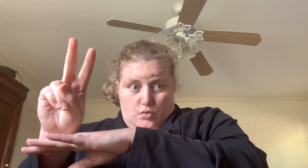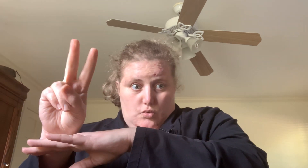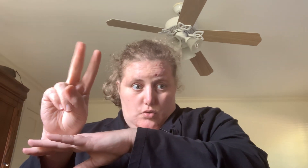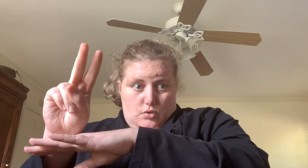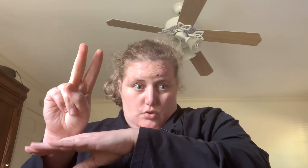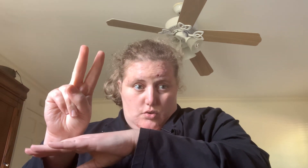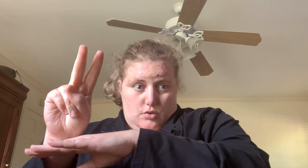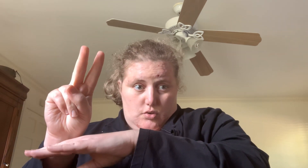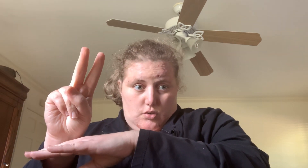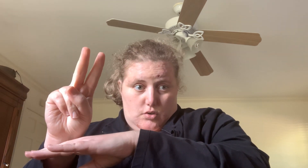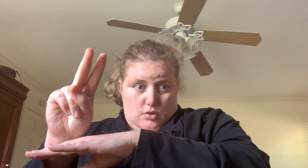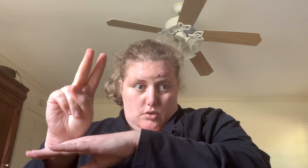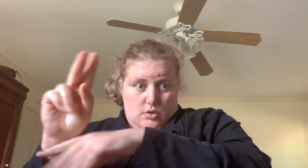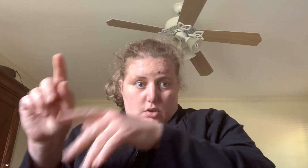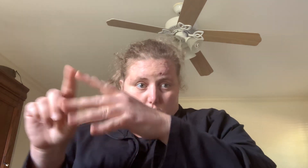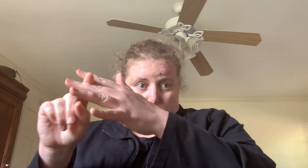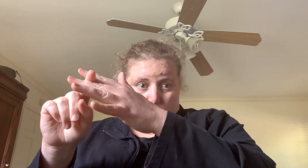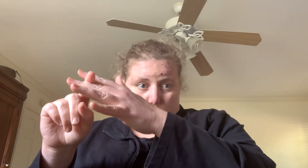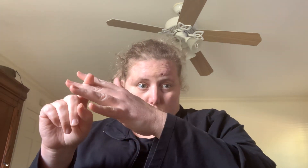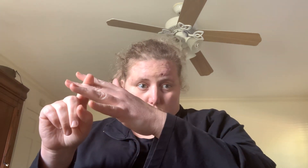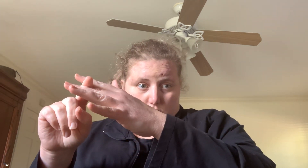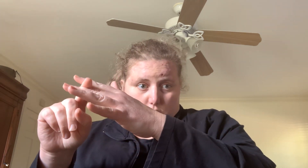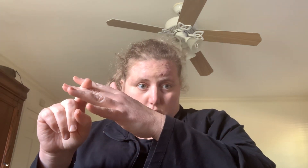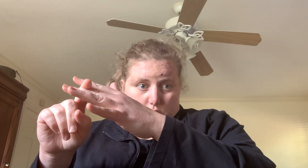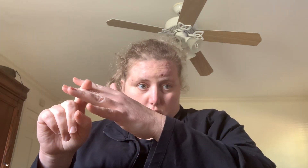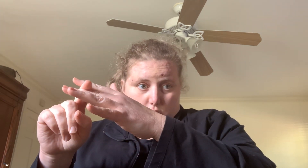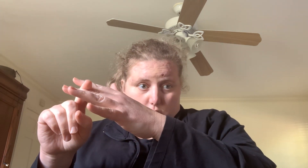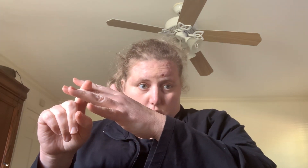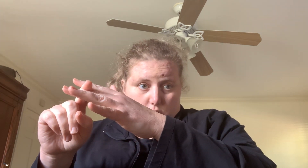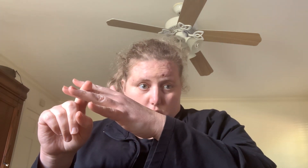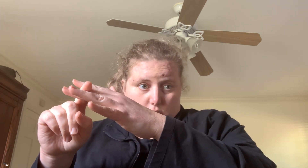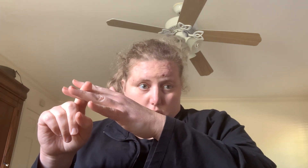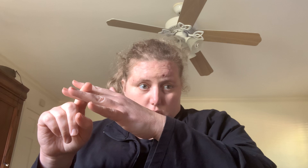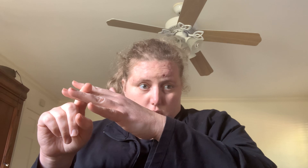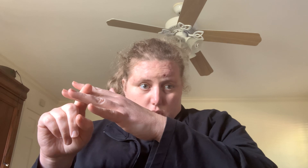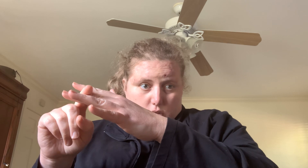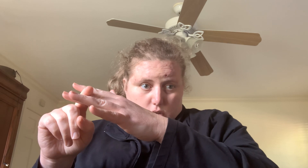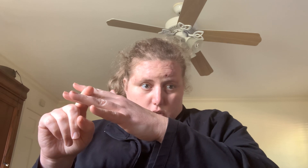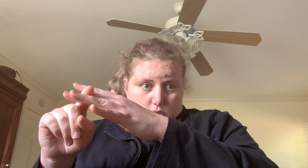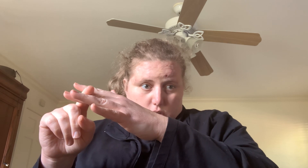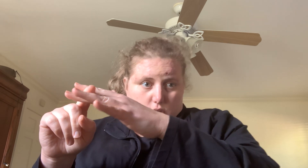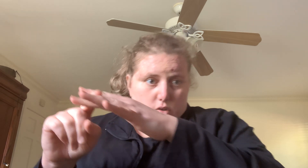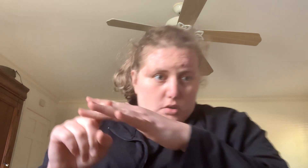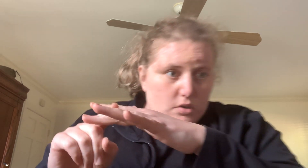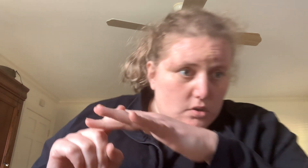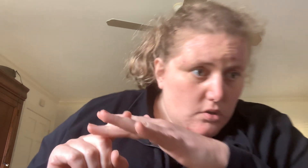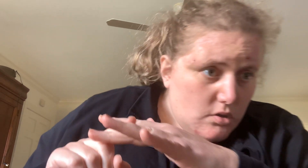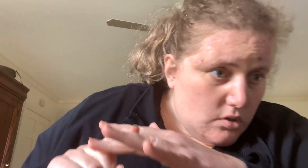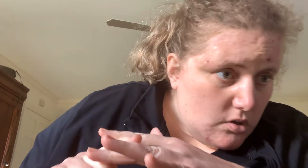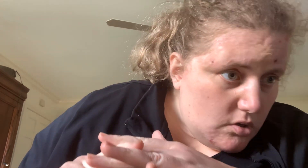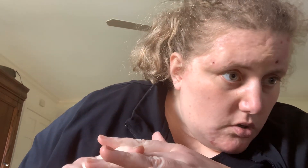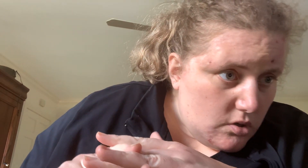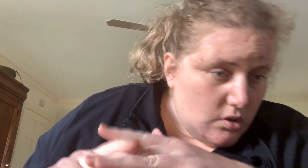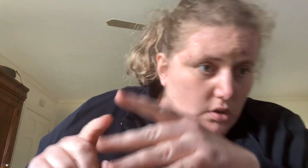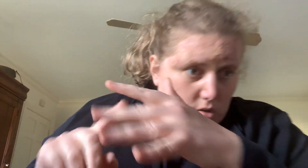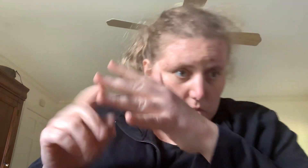we started off with 13 moles of O2 in our reactants.